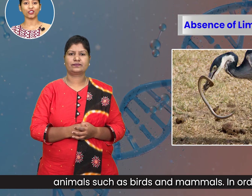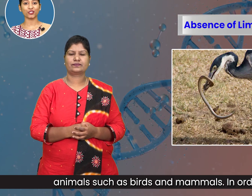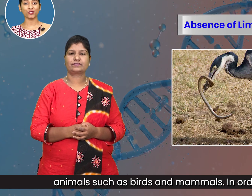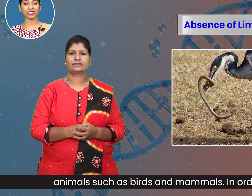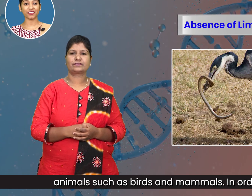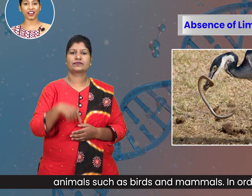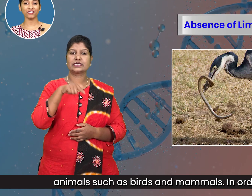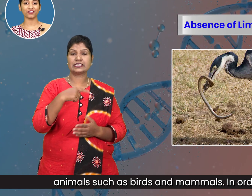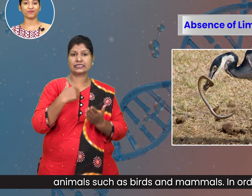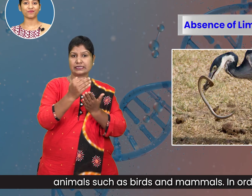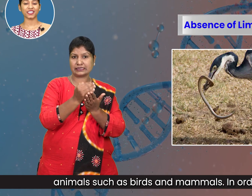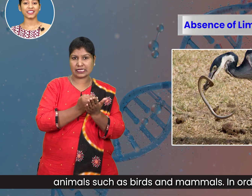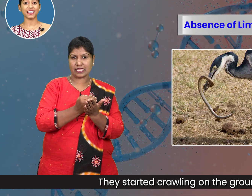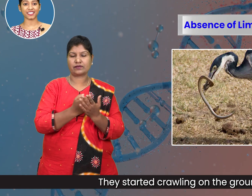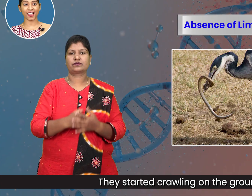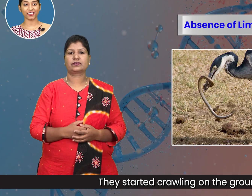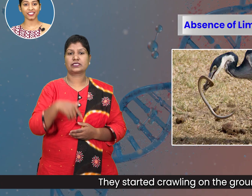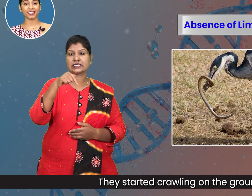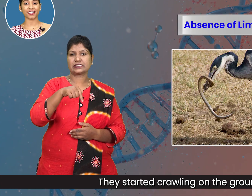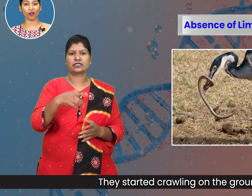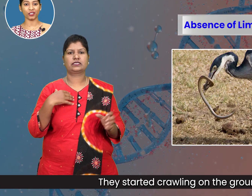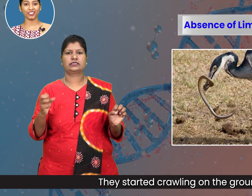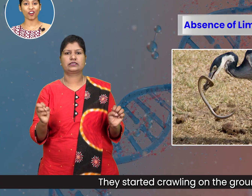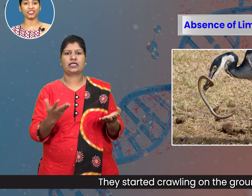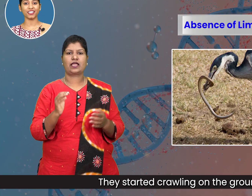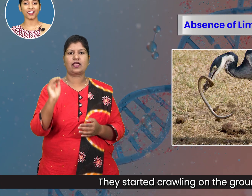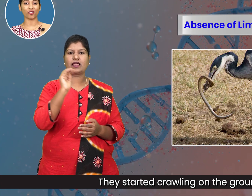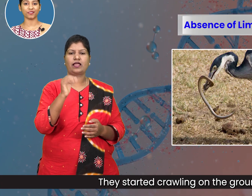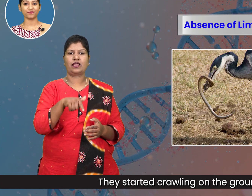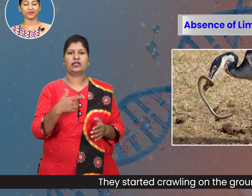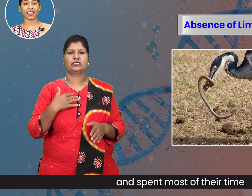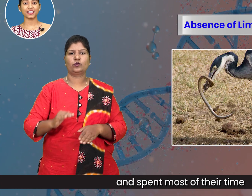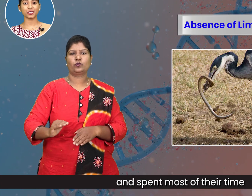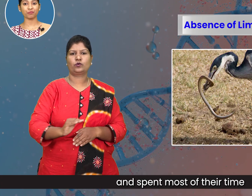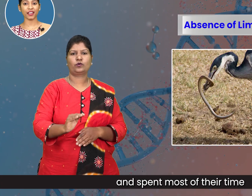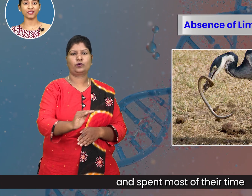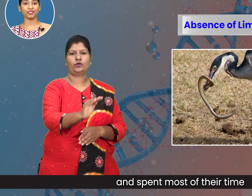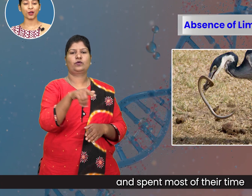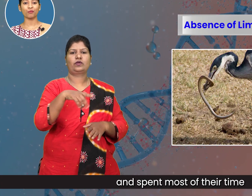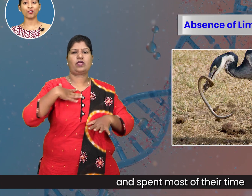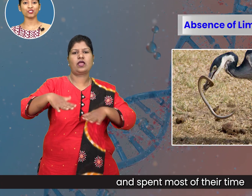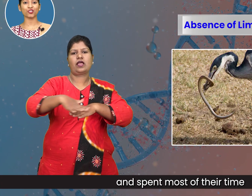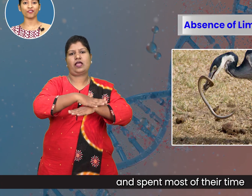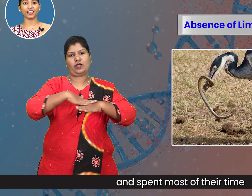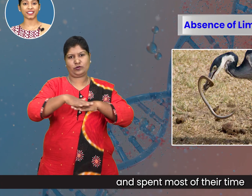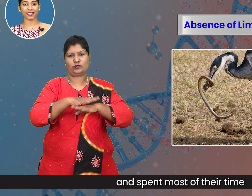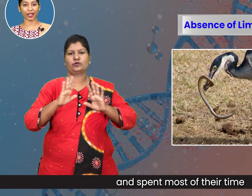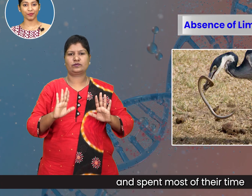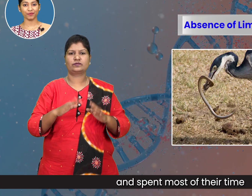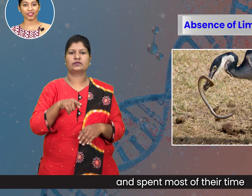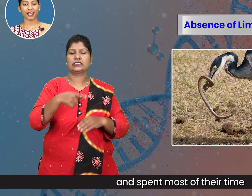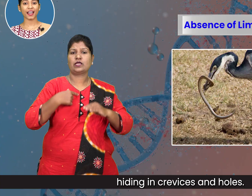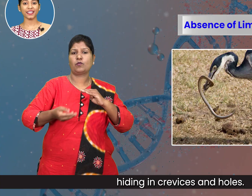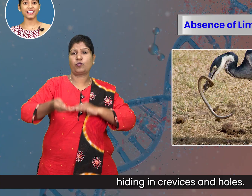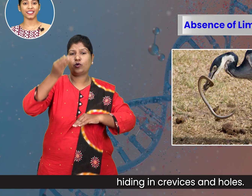In order to survive, they started crawling on the ground and spent most of their